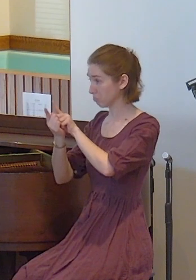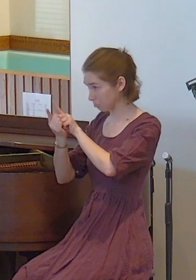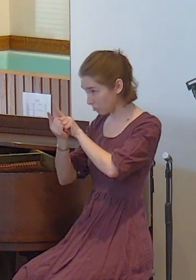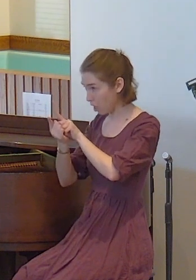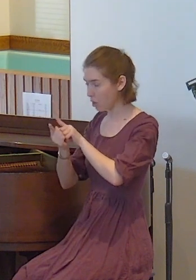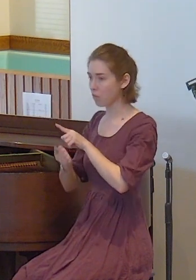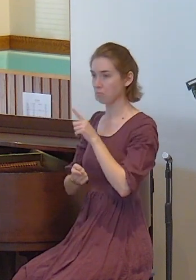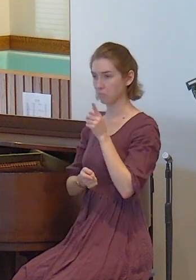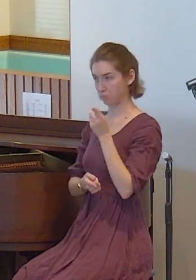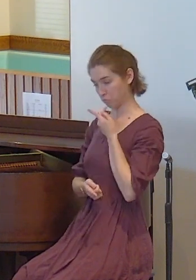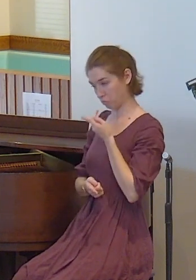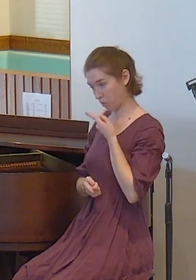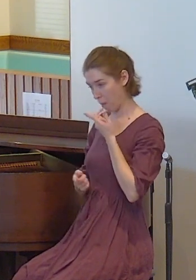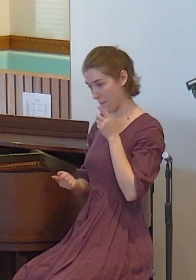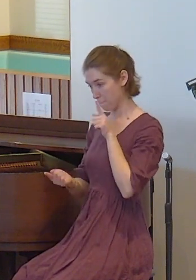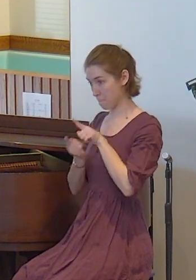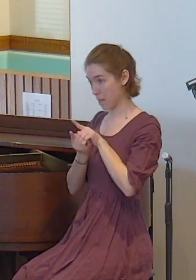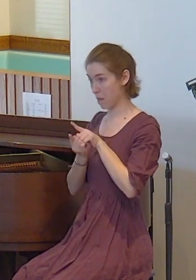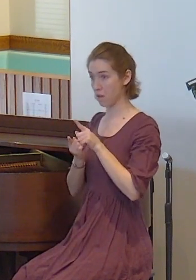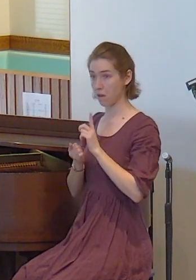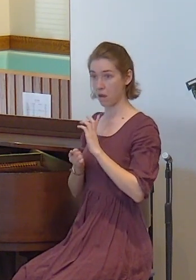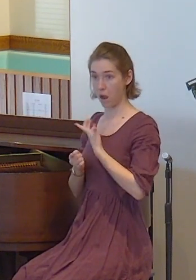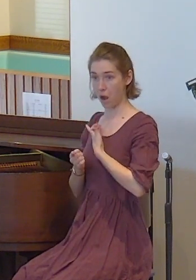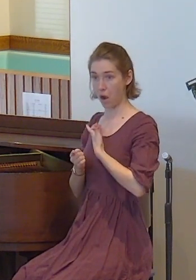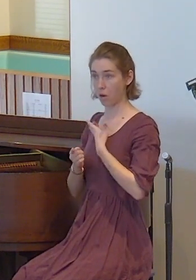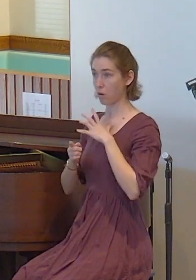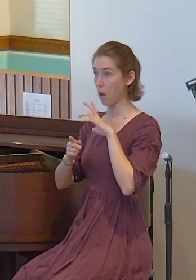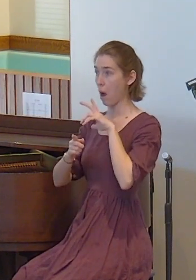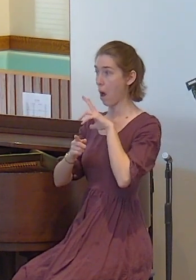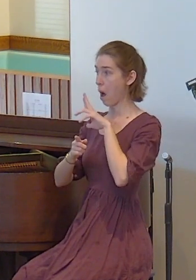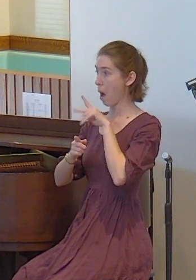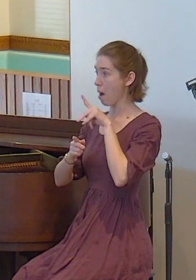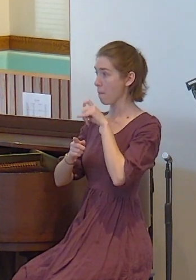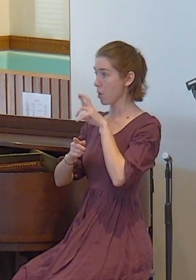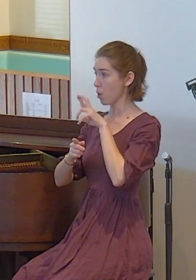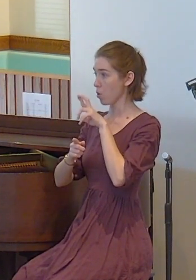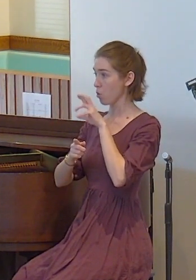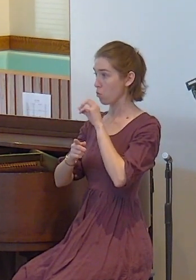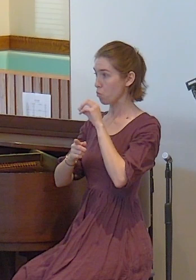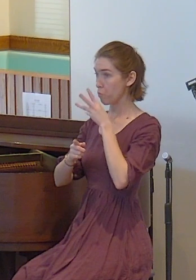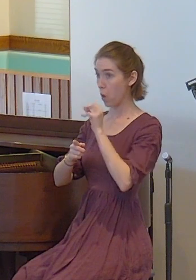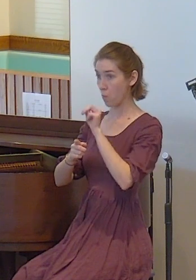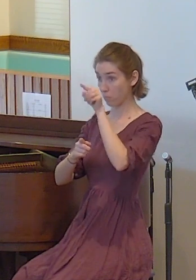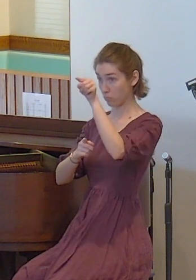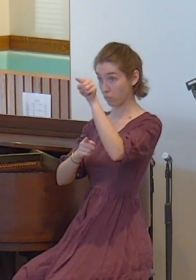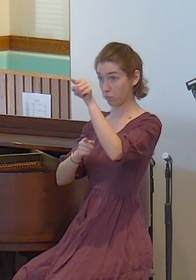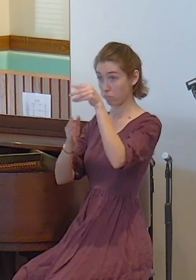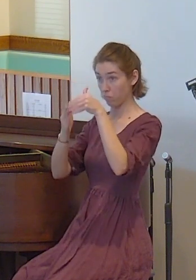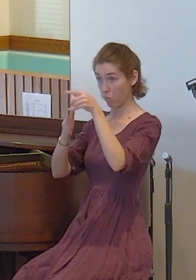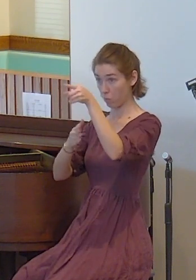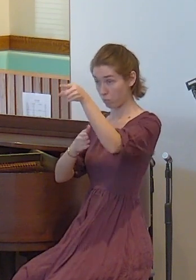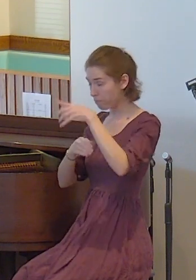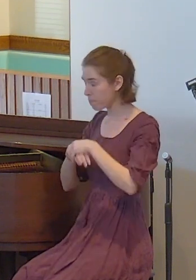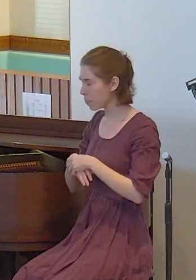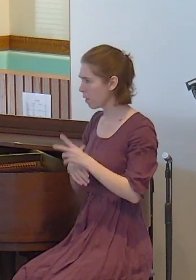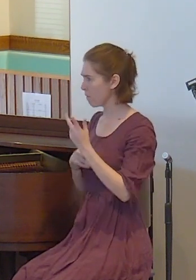And Raoul and I met in our upper room over here. And we visited for